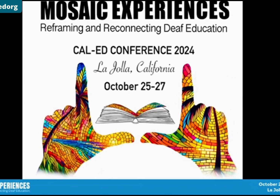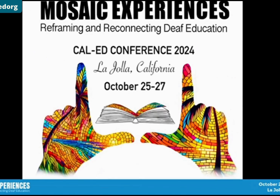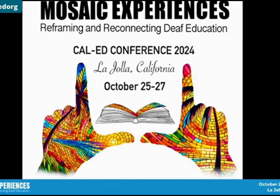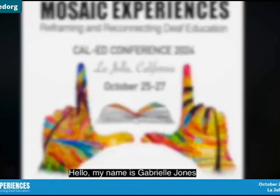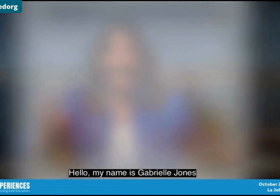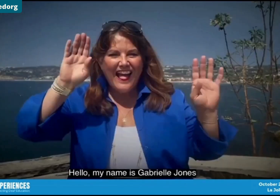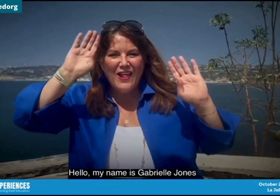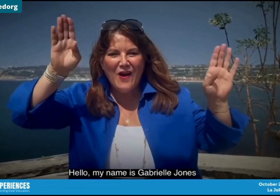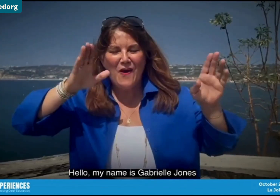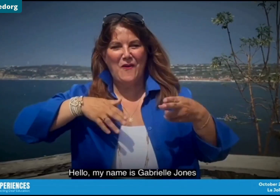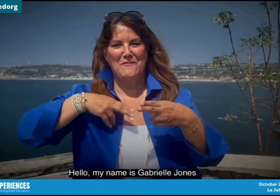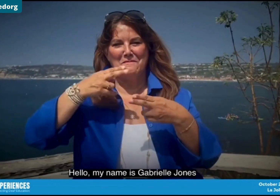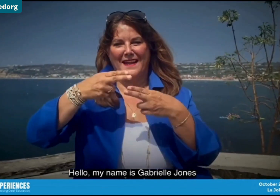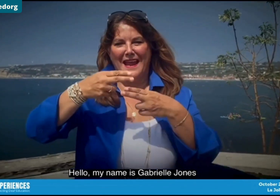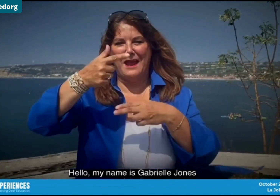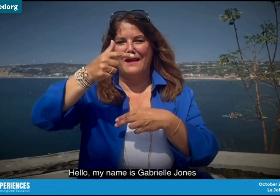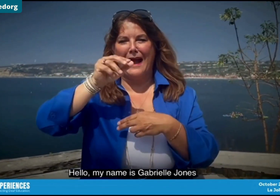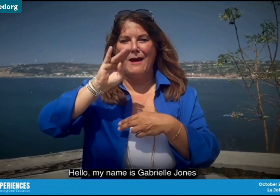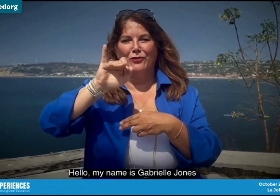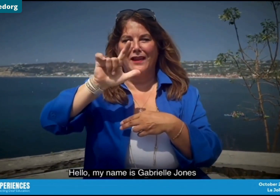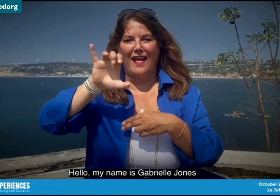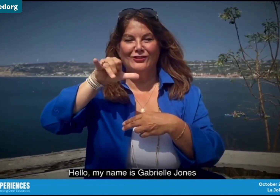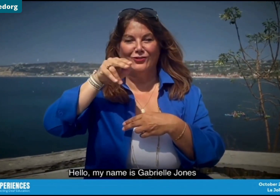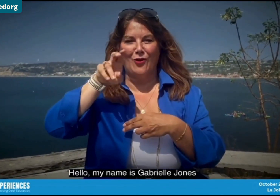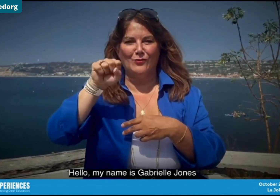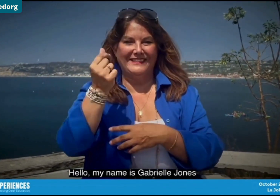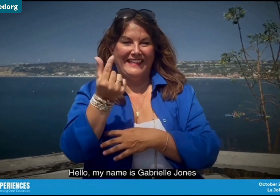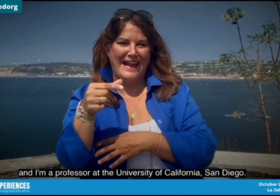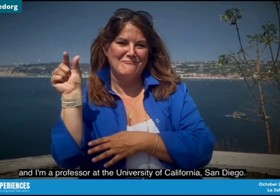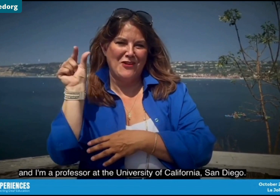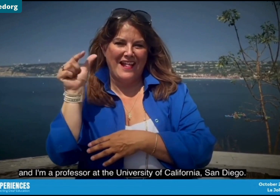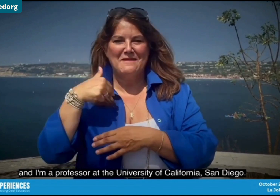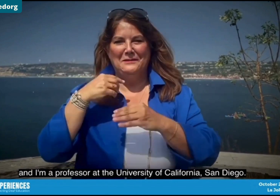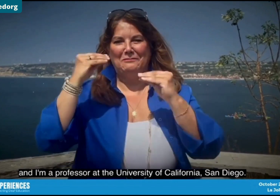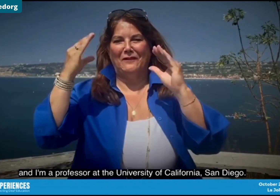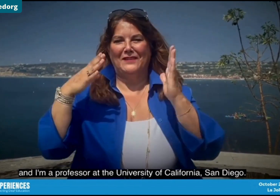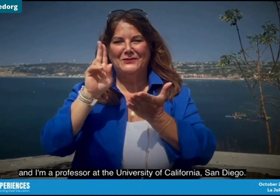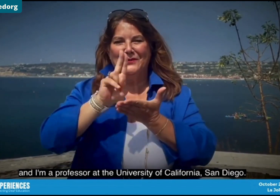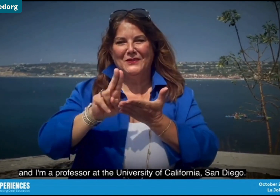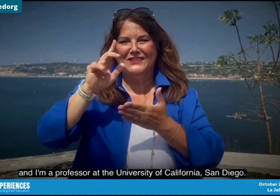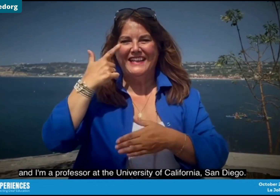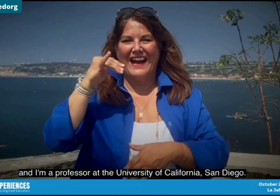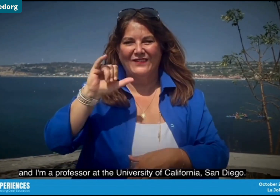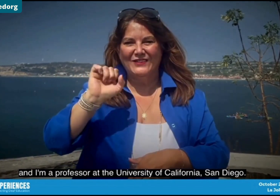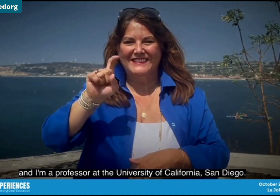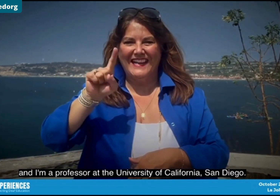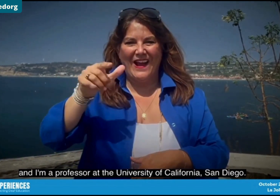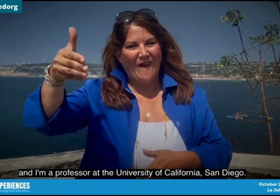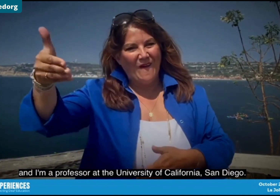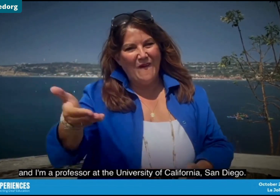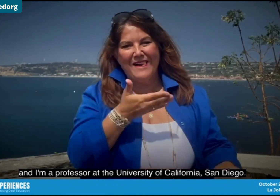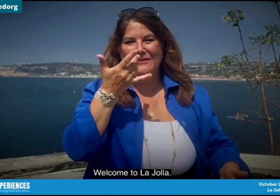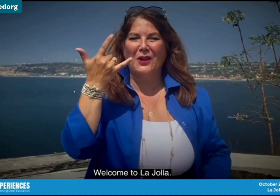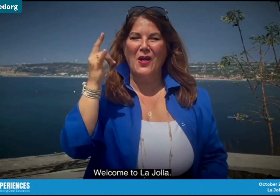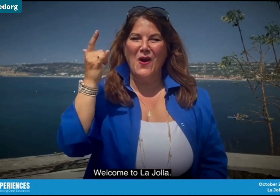Hello, my name is Gabrielle Jones and I'm a professor at the University of California, San Diego.